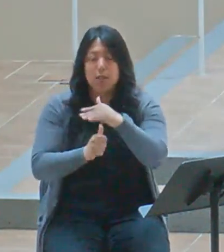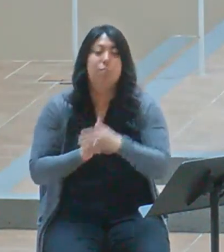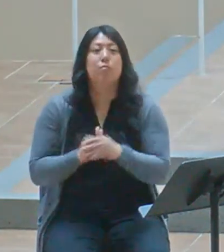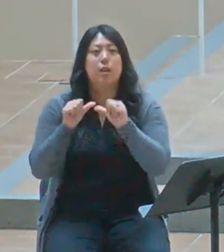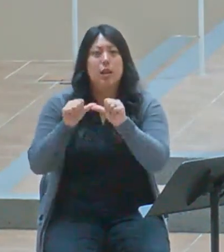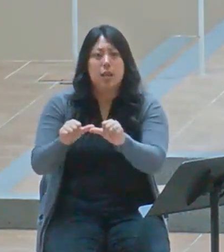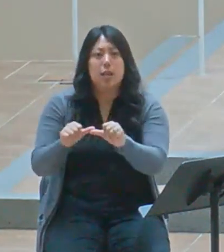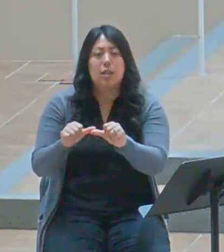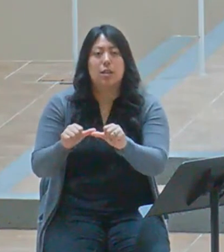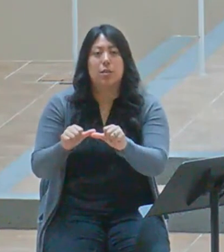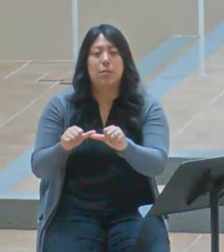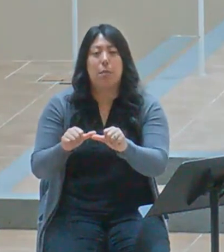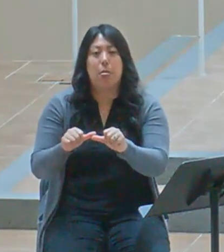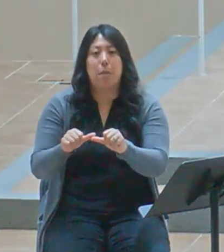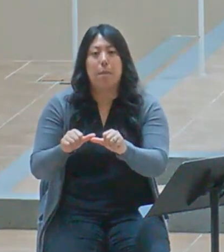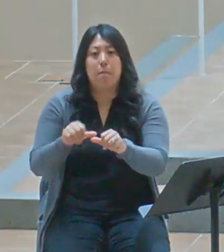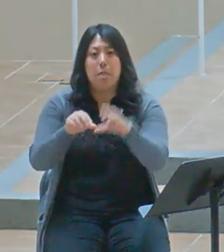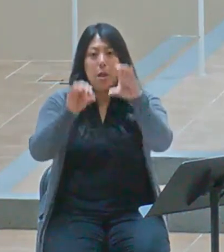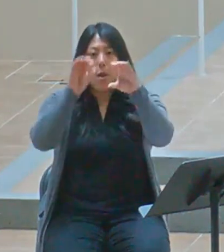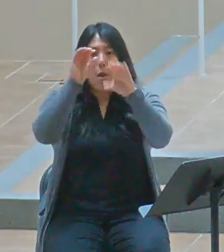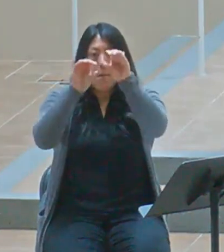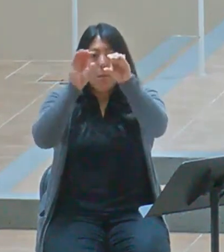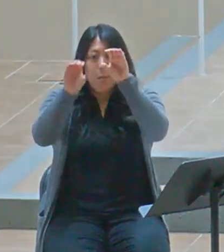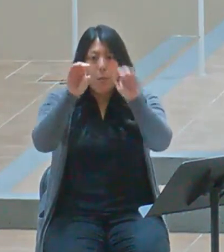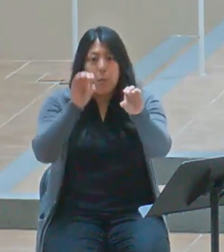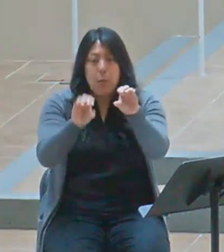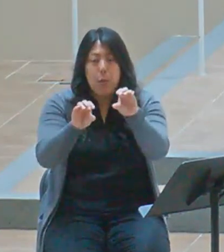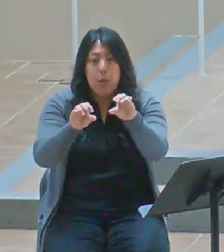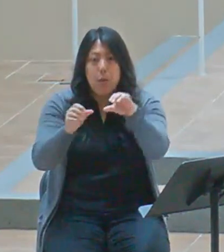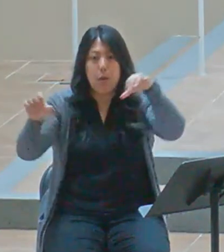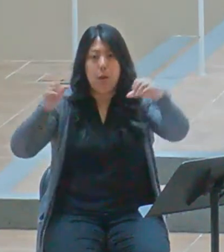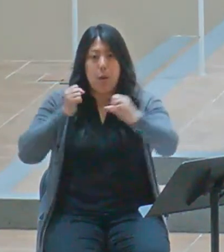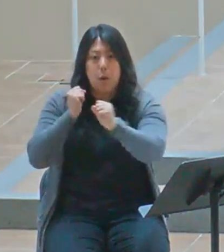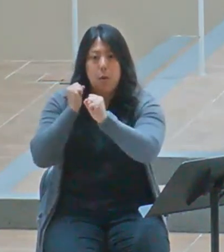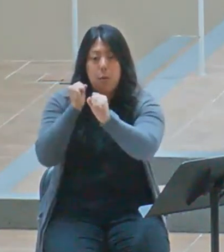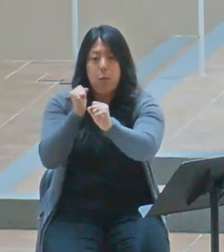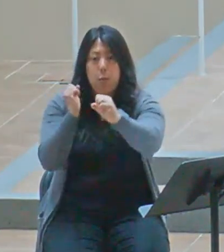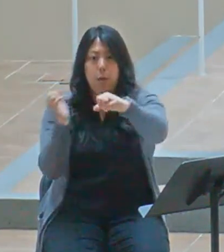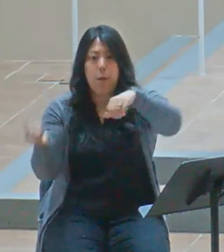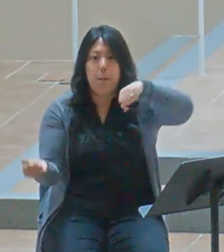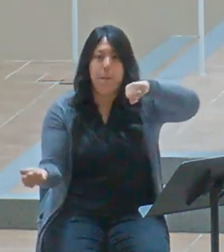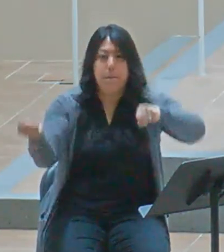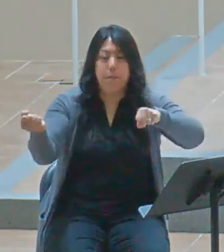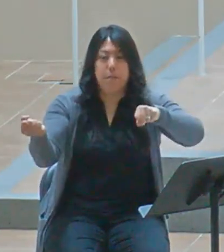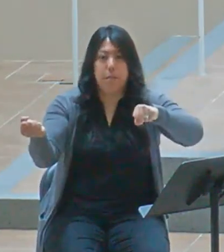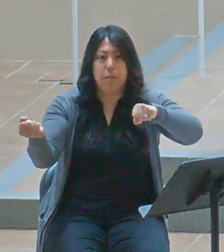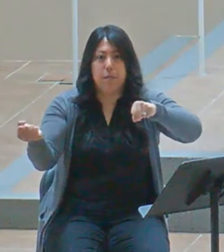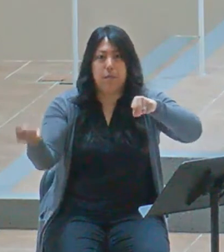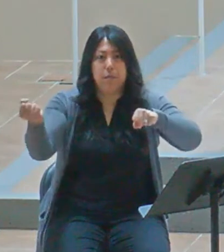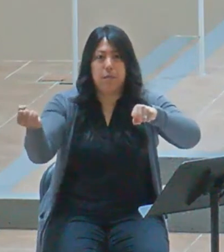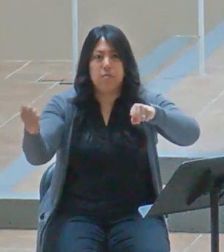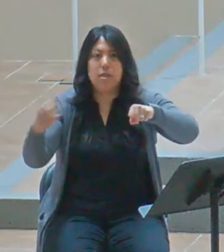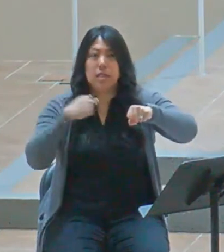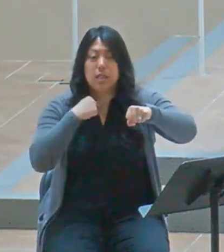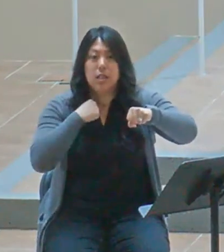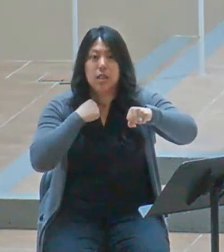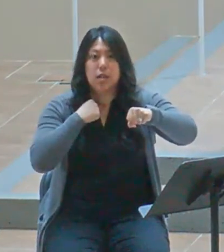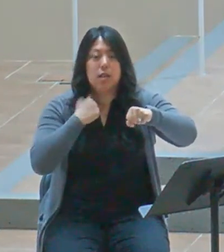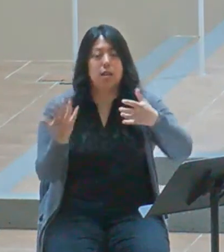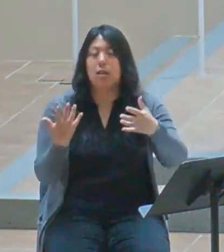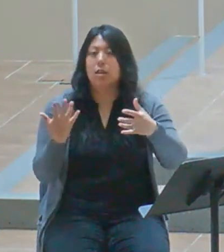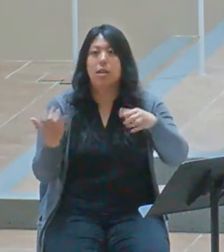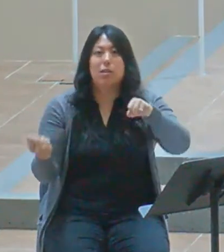continued, got the lug wrench. I could not get the lugs off the tire. They felt like